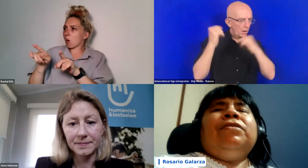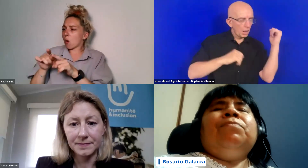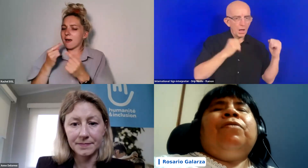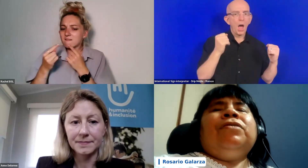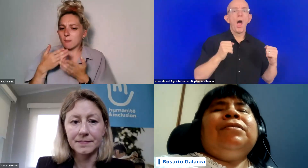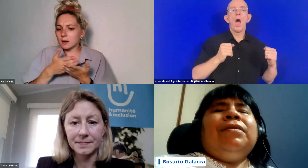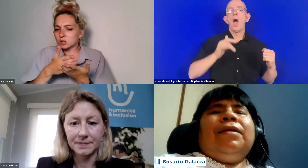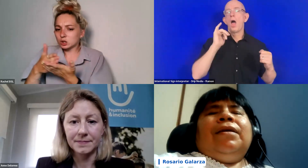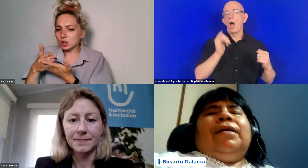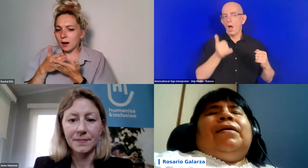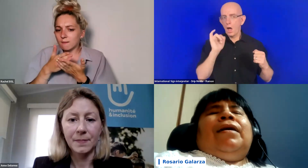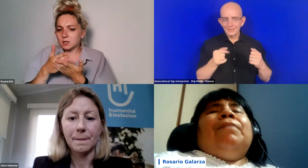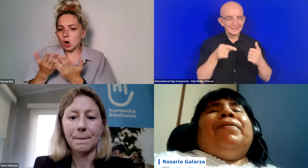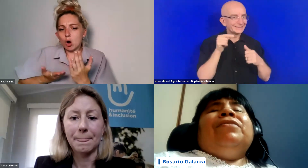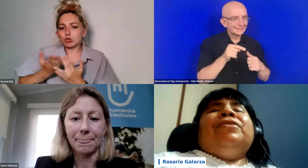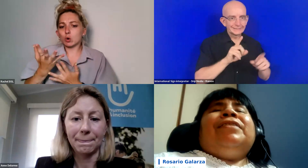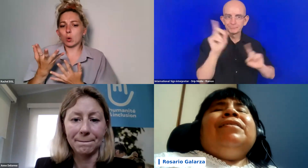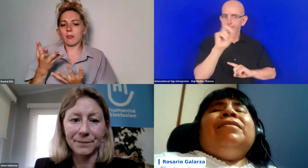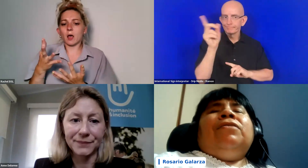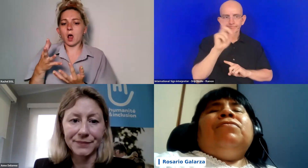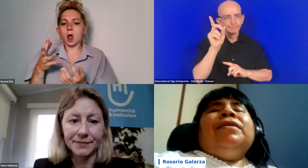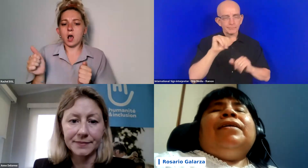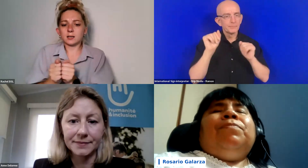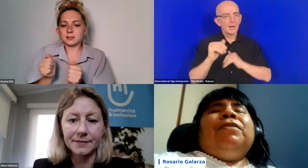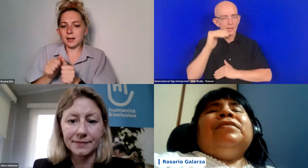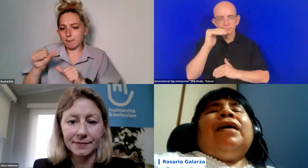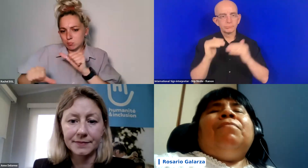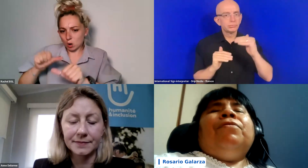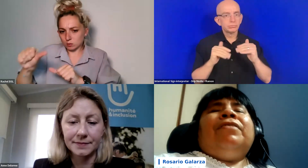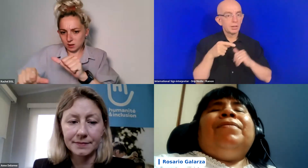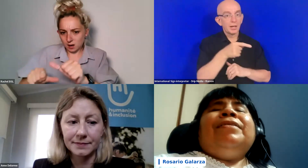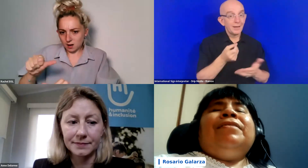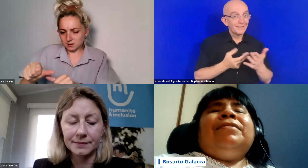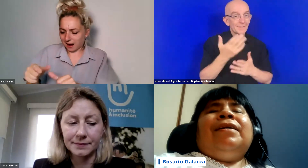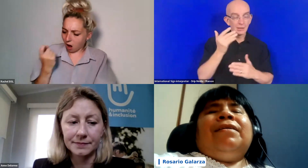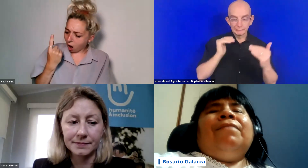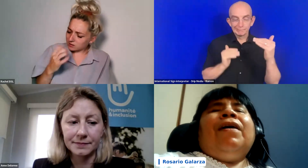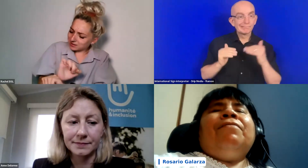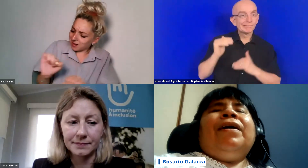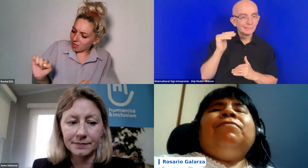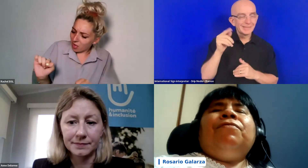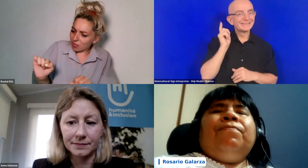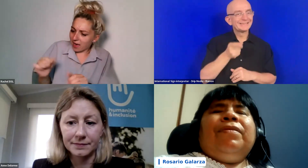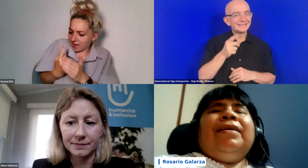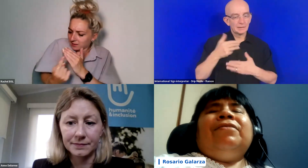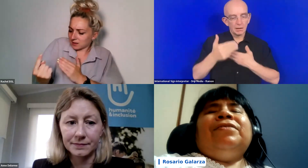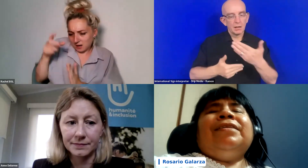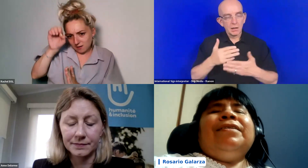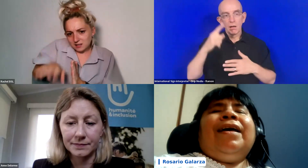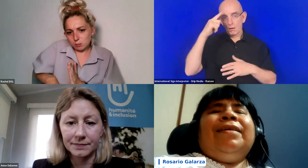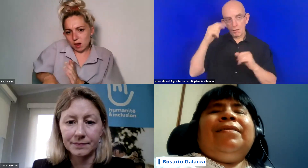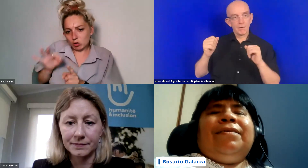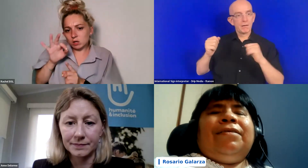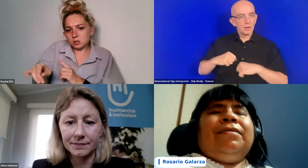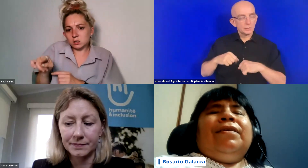the consent process. And by understanding the unique experience and vulnerabilities that can arise from